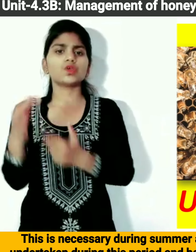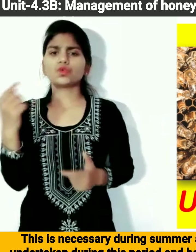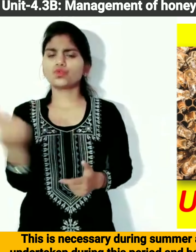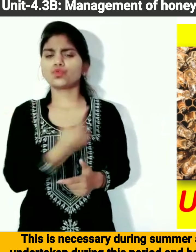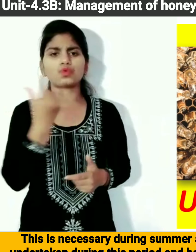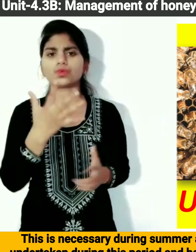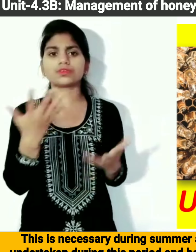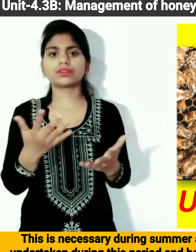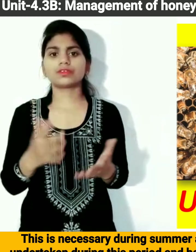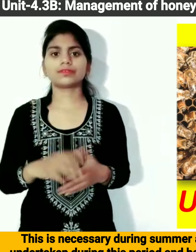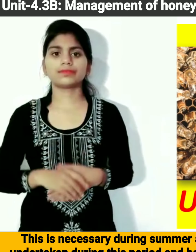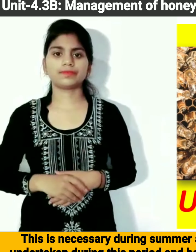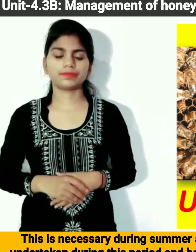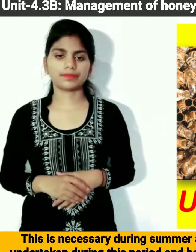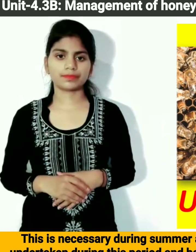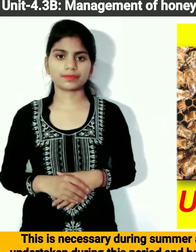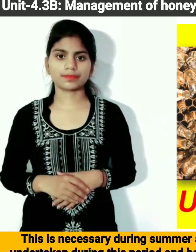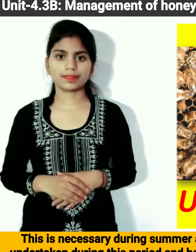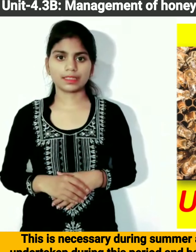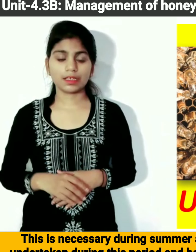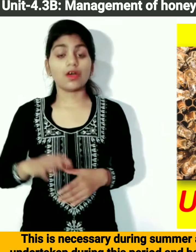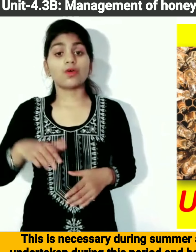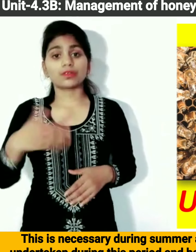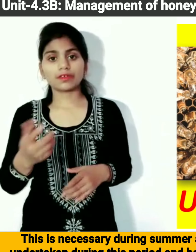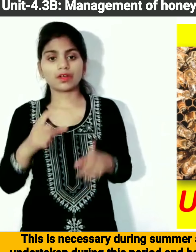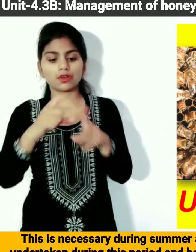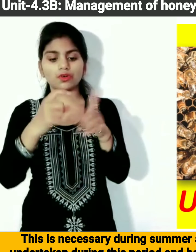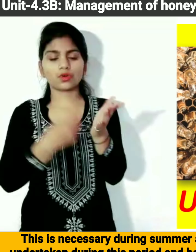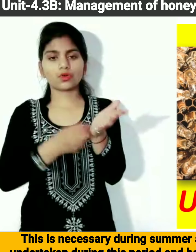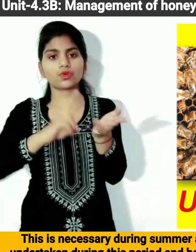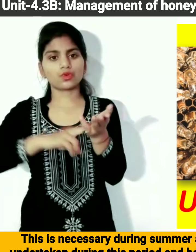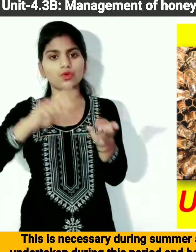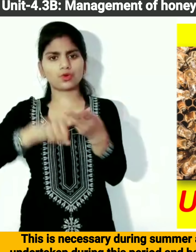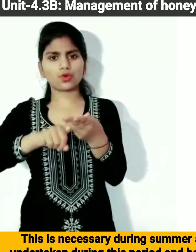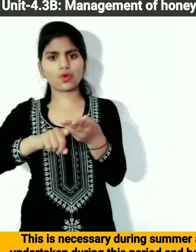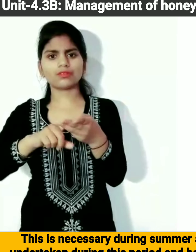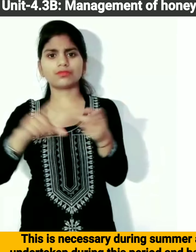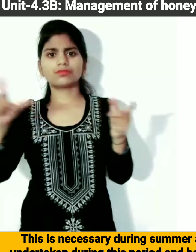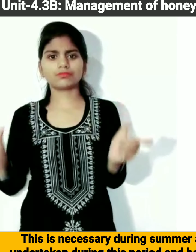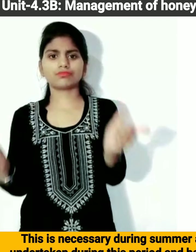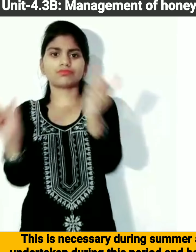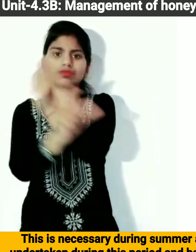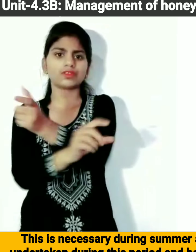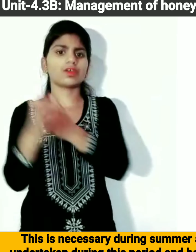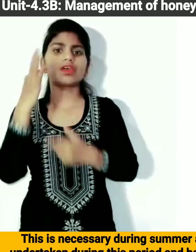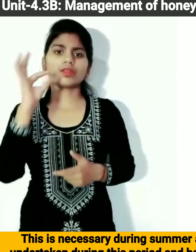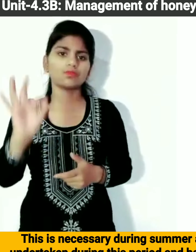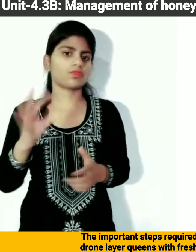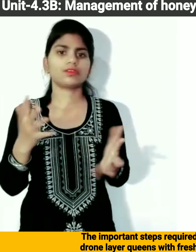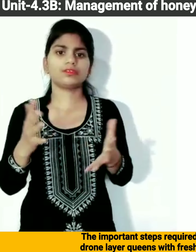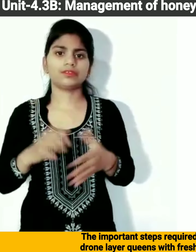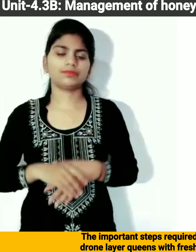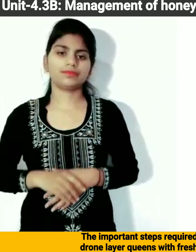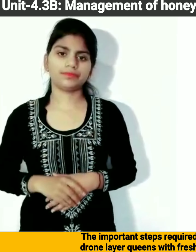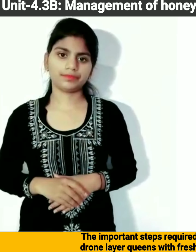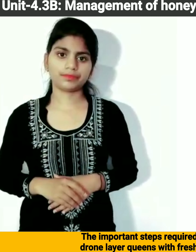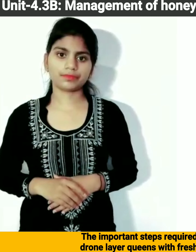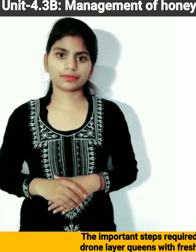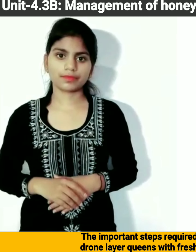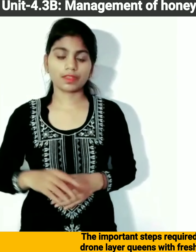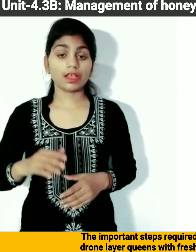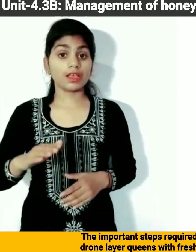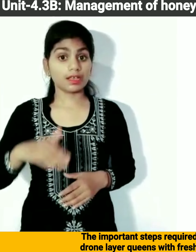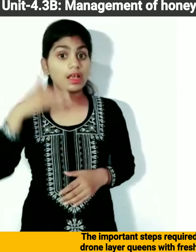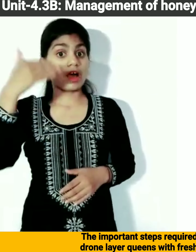required. Moreover, it would help in higher honey yield from blooming